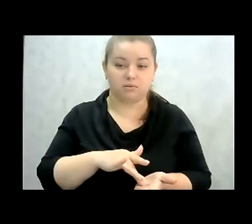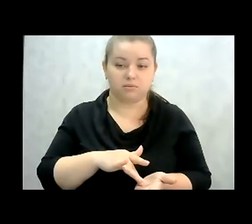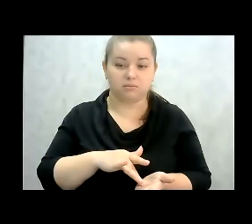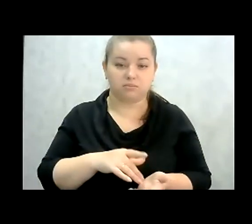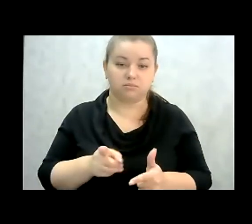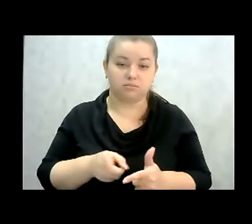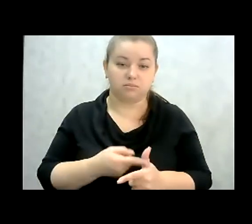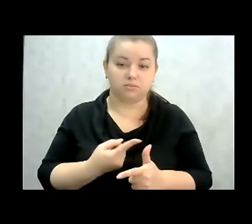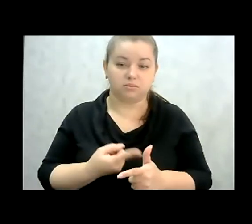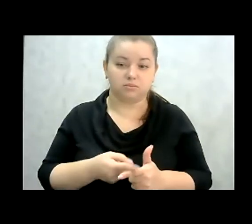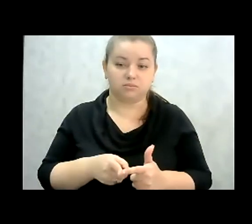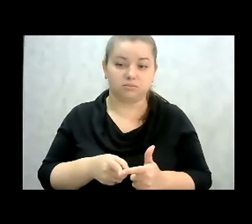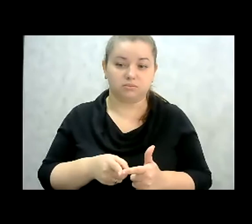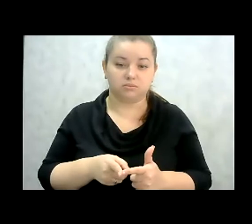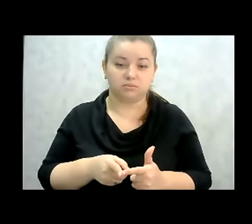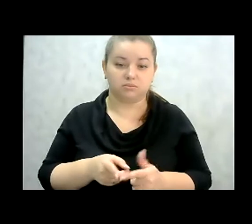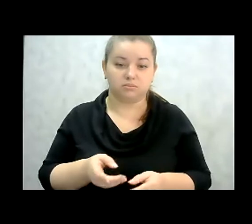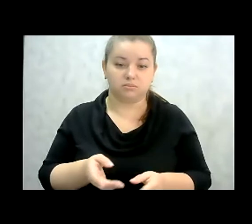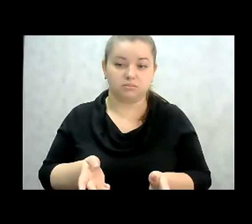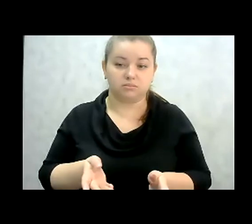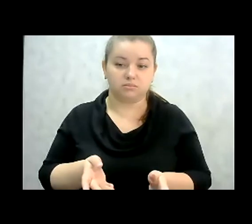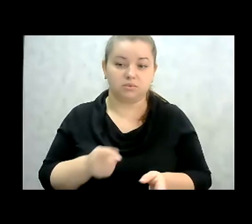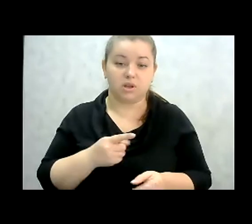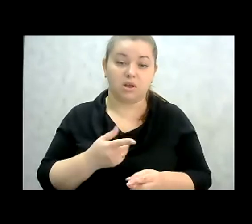Probably some individuals will have to move